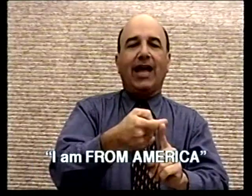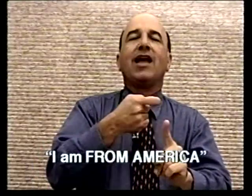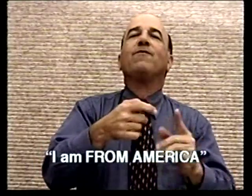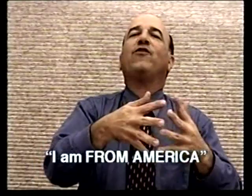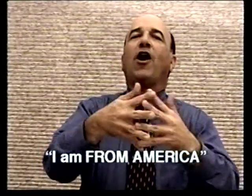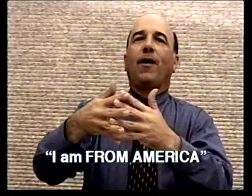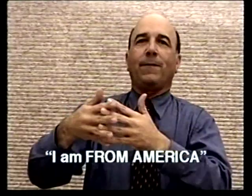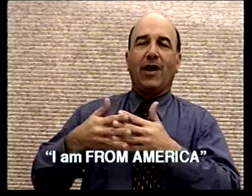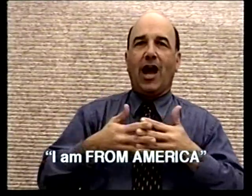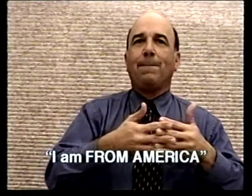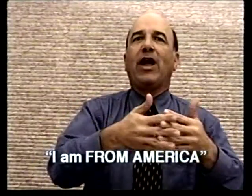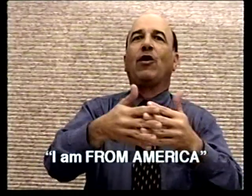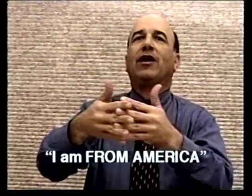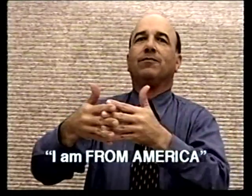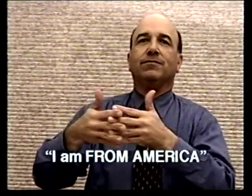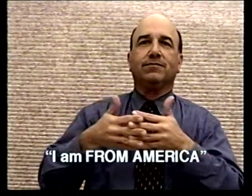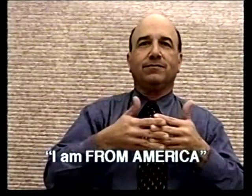I am from America.